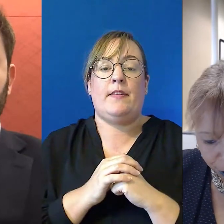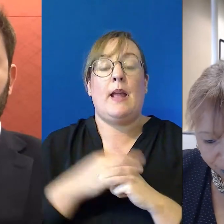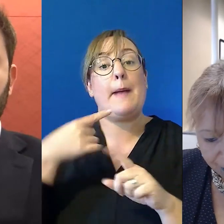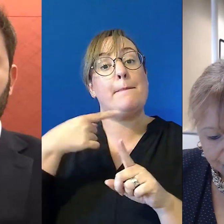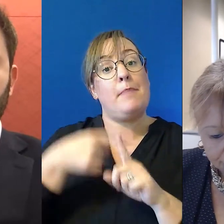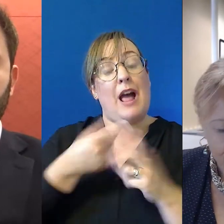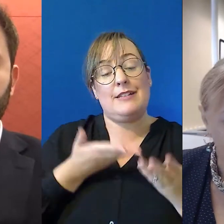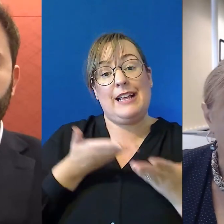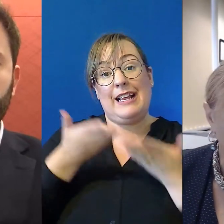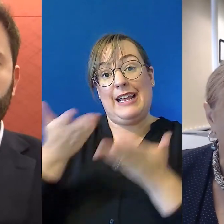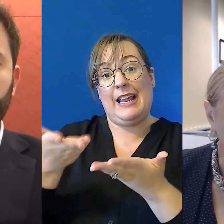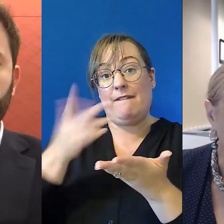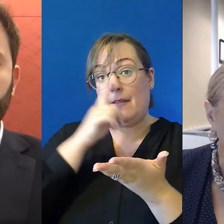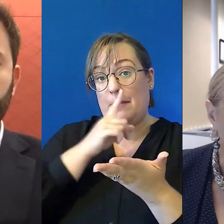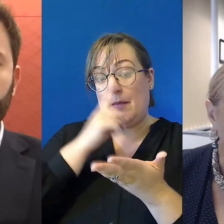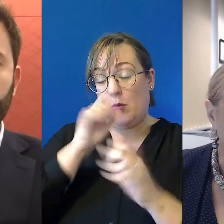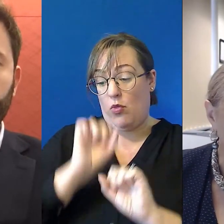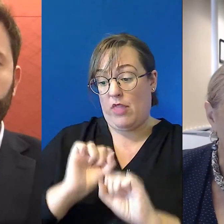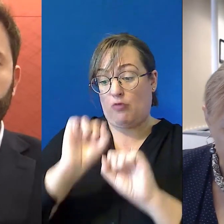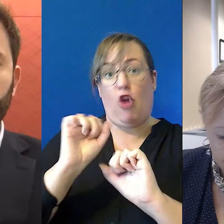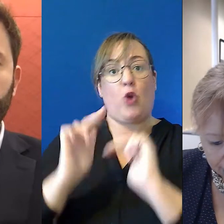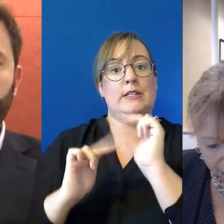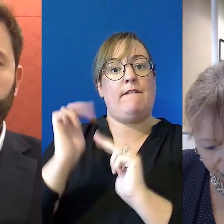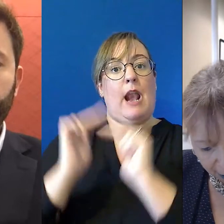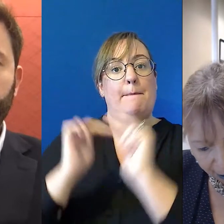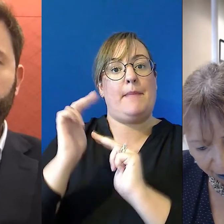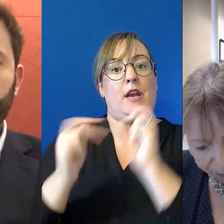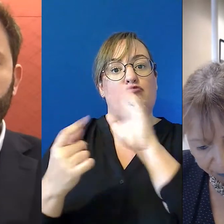people to state and pursue their own development priorities,